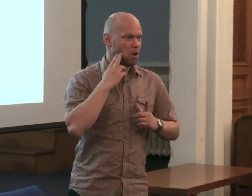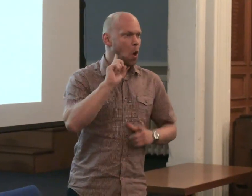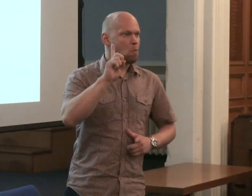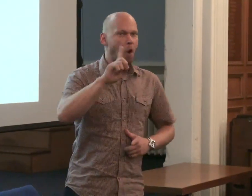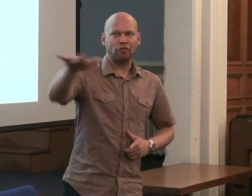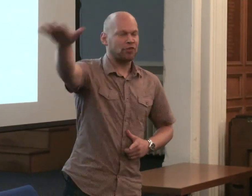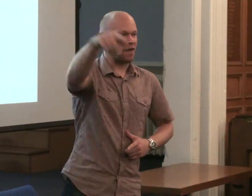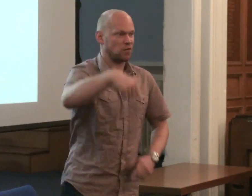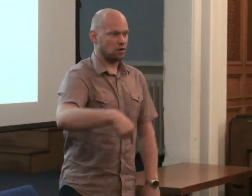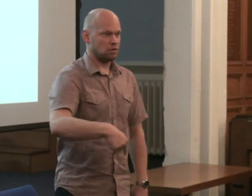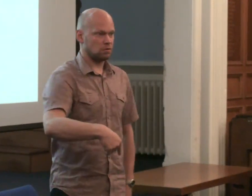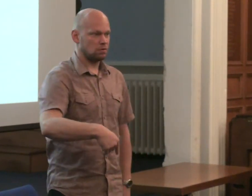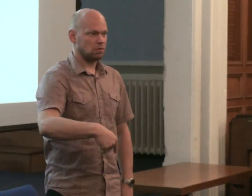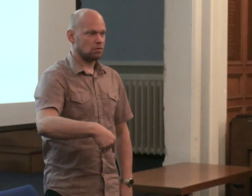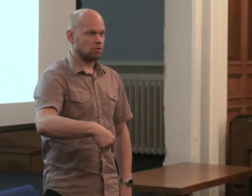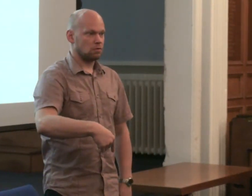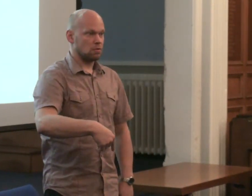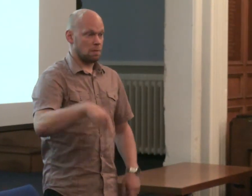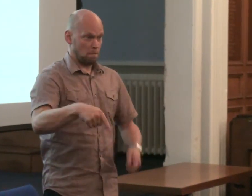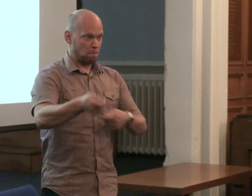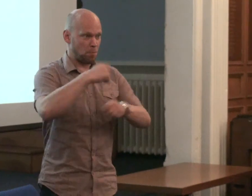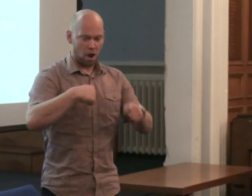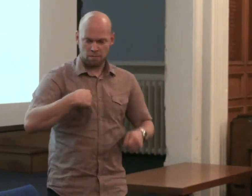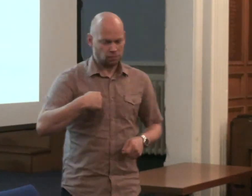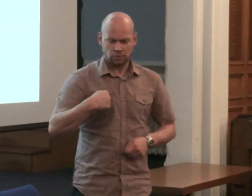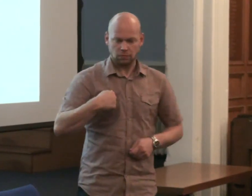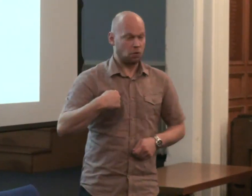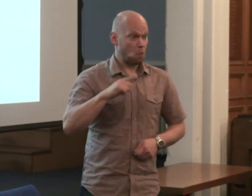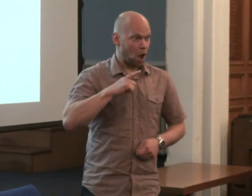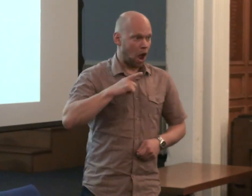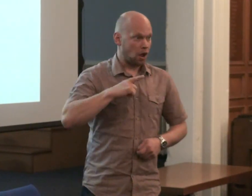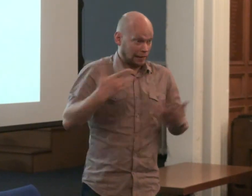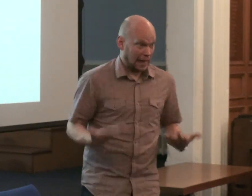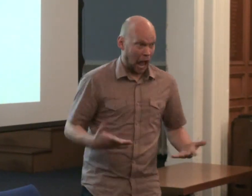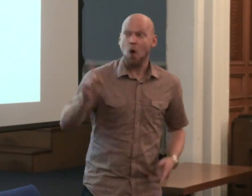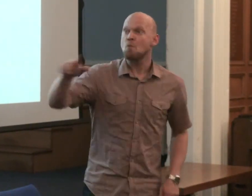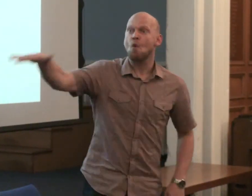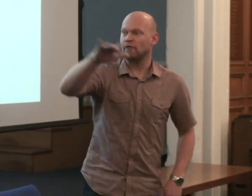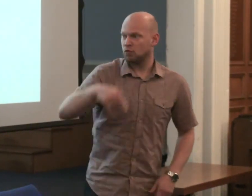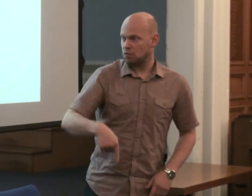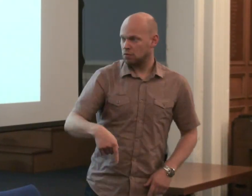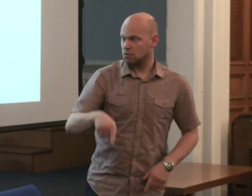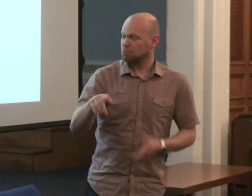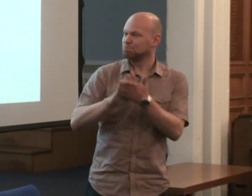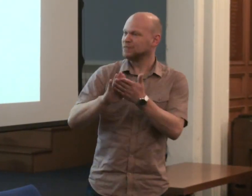many deaf people have said, well, maybe I don't want a deaf baby because what's society's views of that baby? So that's